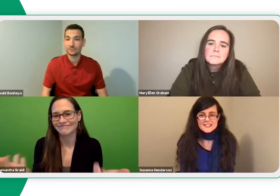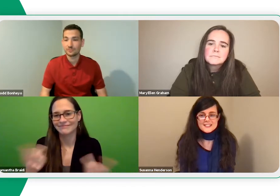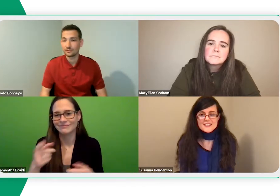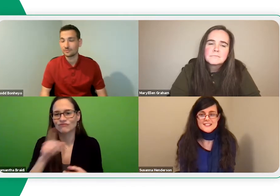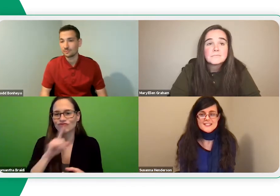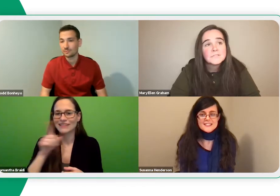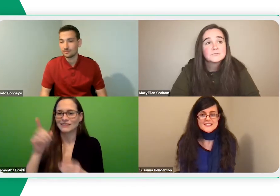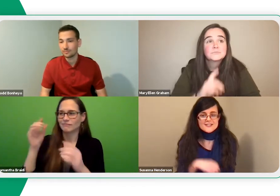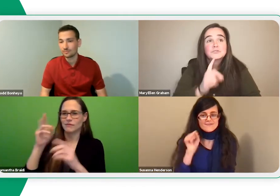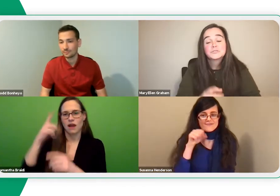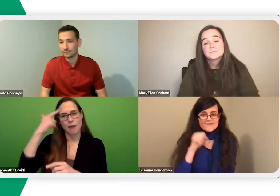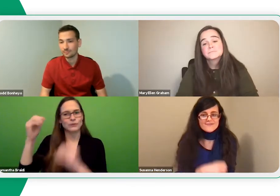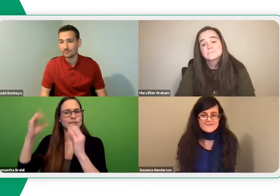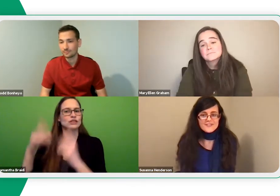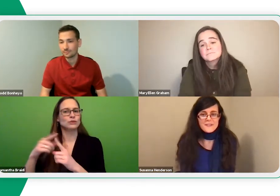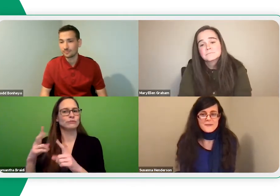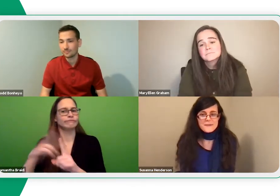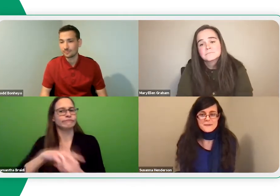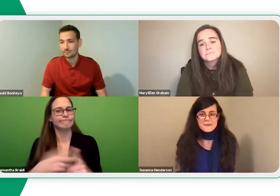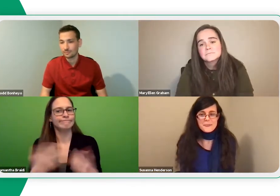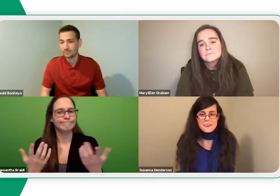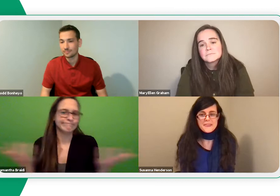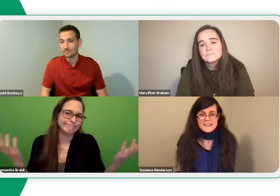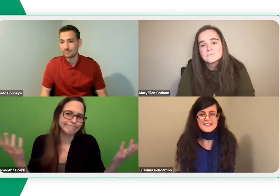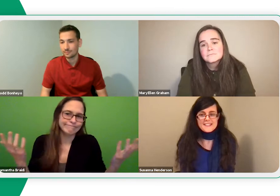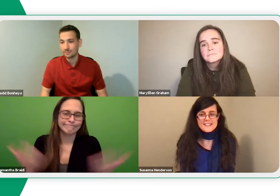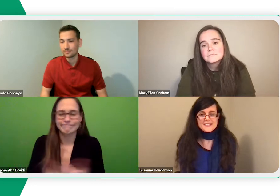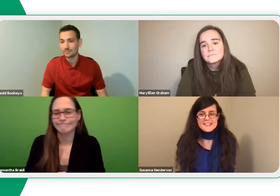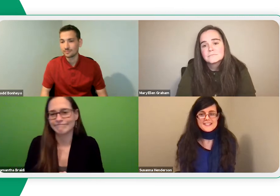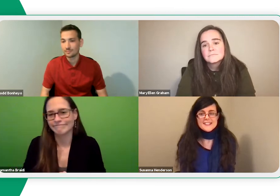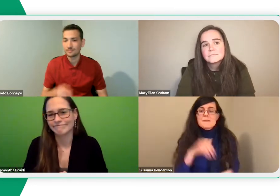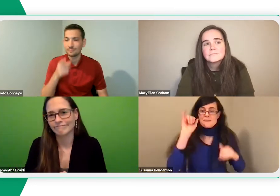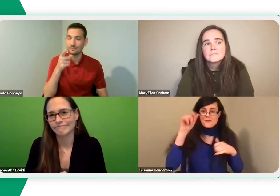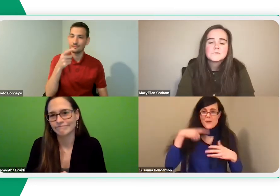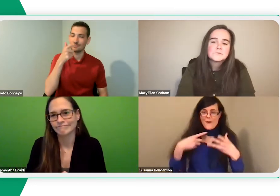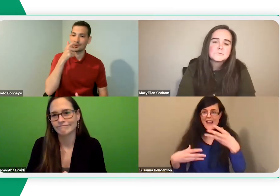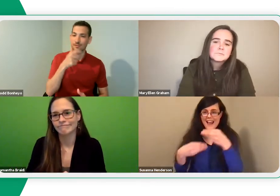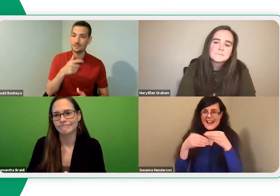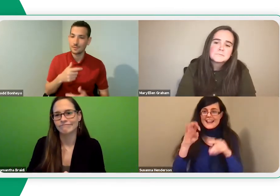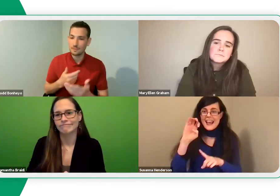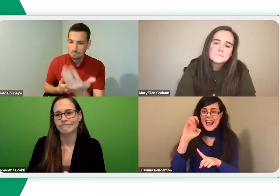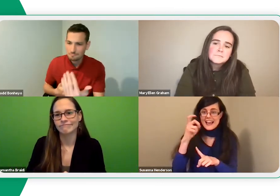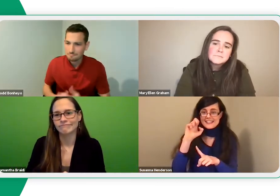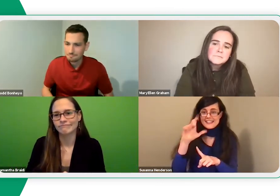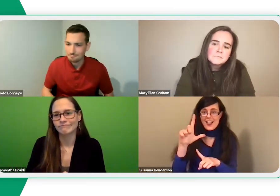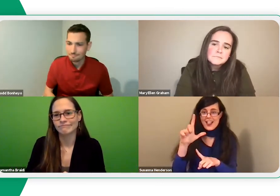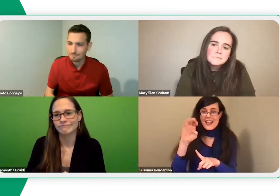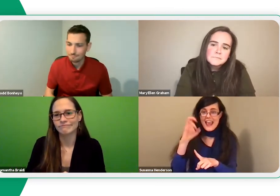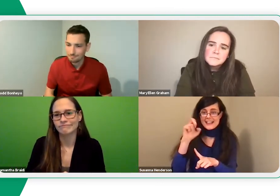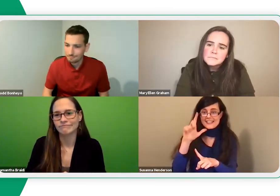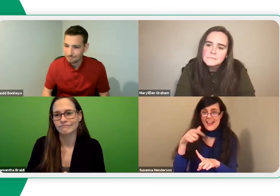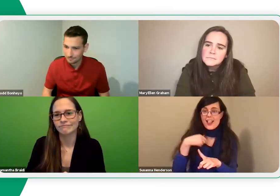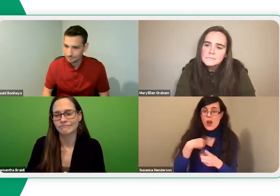discipline. But there is no curriculum that dictates when has to use Excel. It's just as long as the teacher can apply it within that